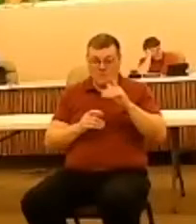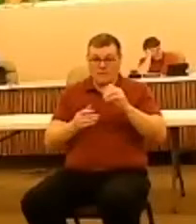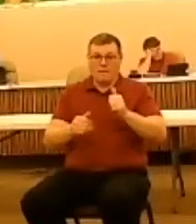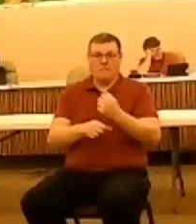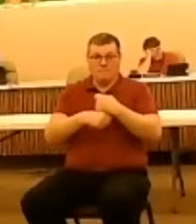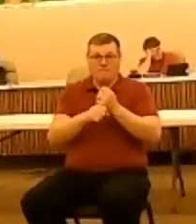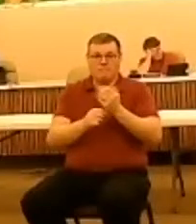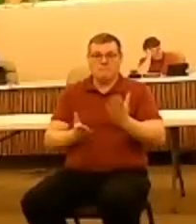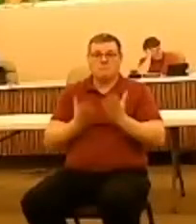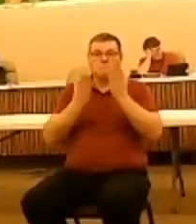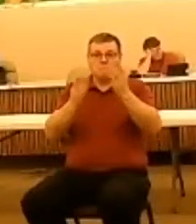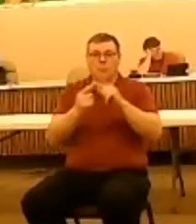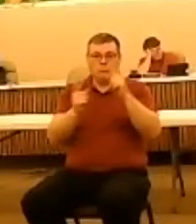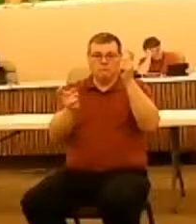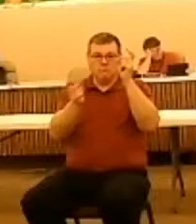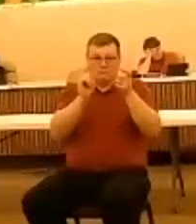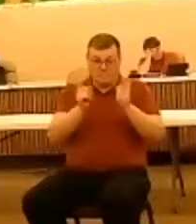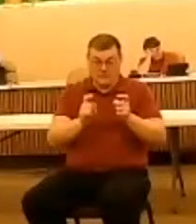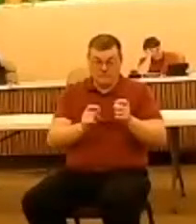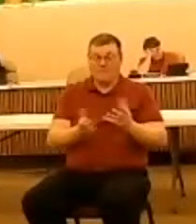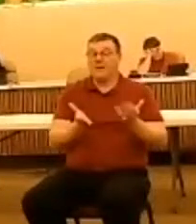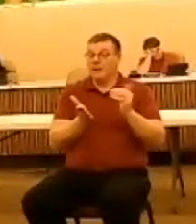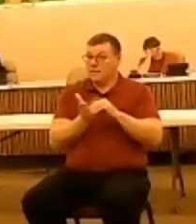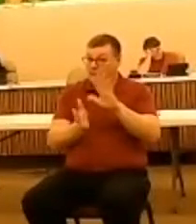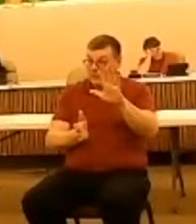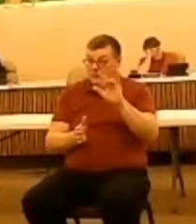motion to modify. Again, if we modify,